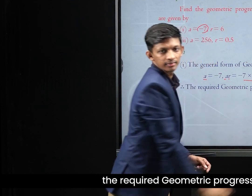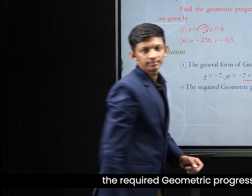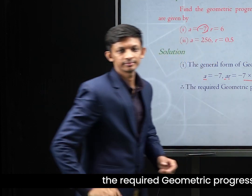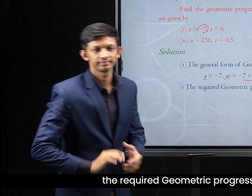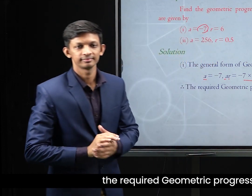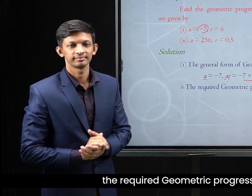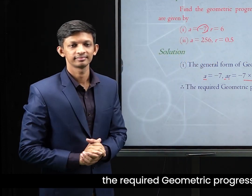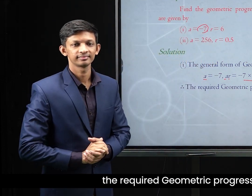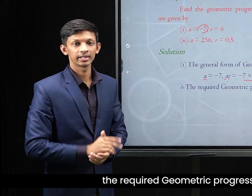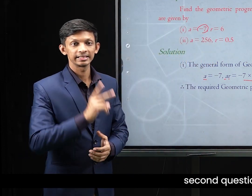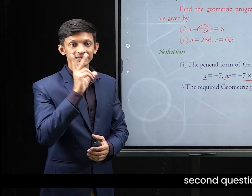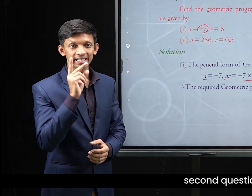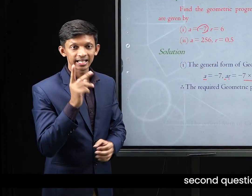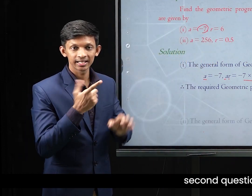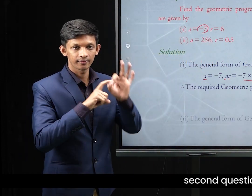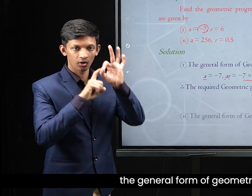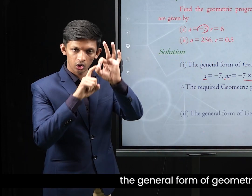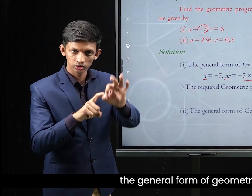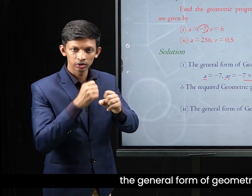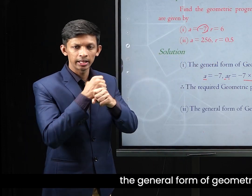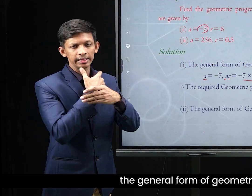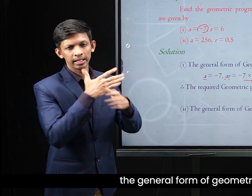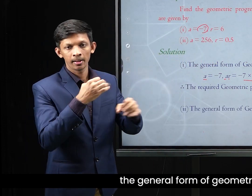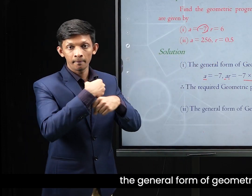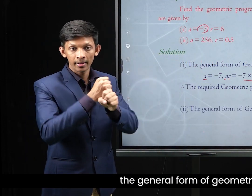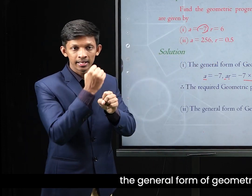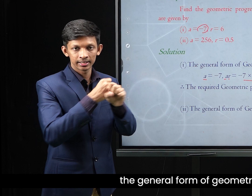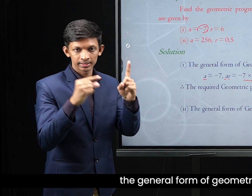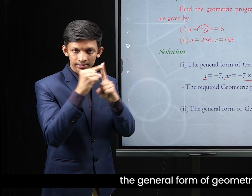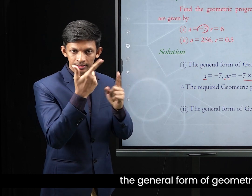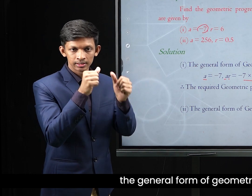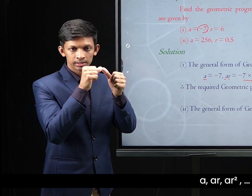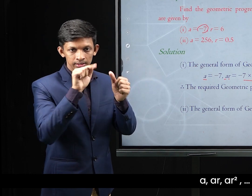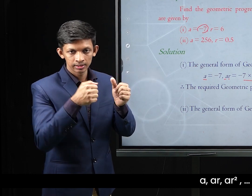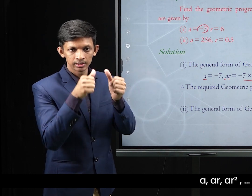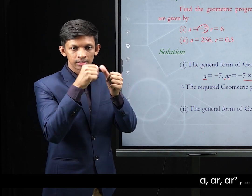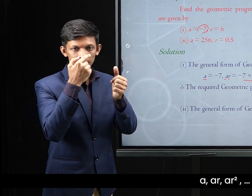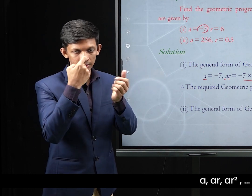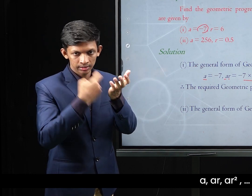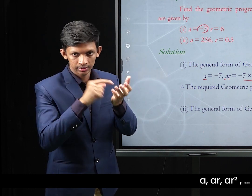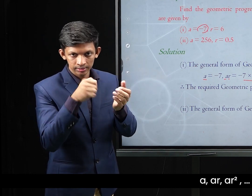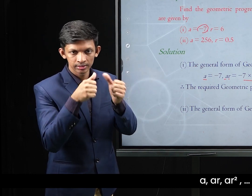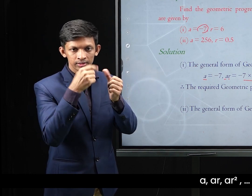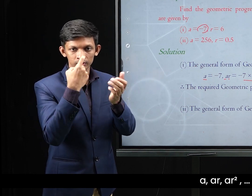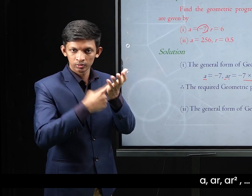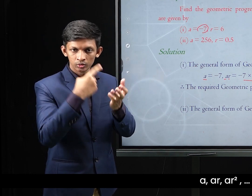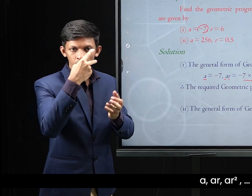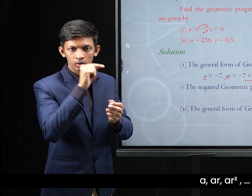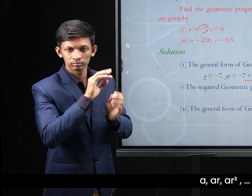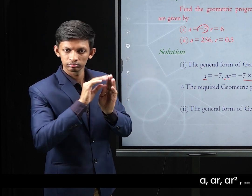on. Second question. The general form of geometric progression is AR, AR square and so